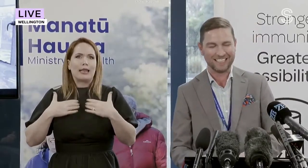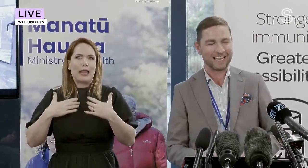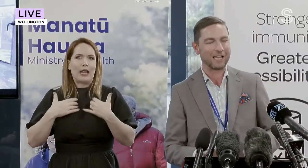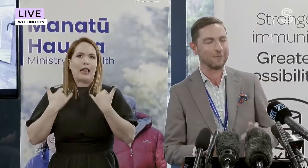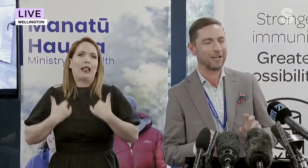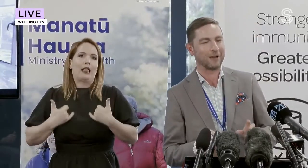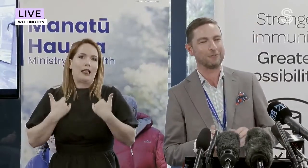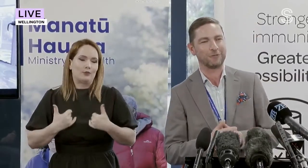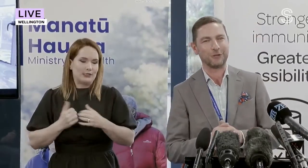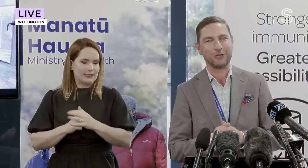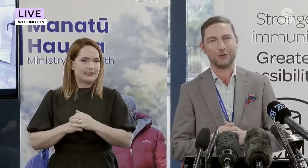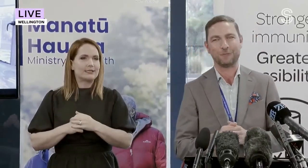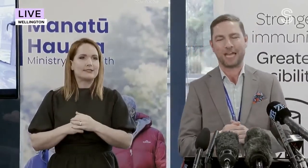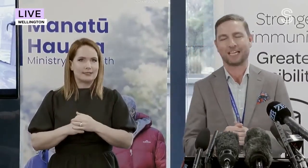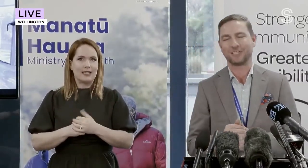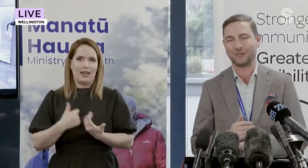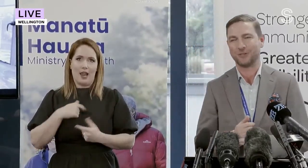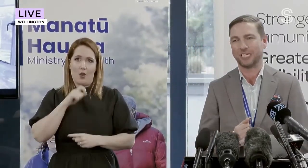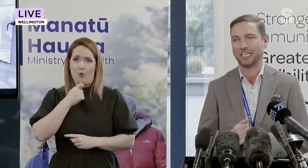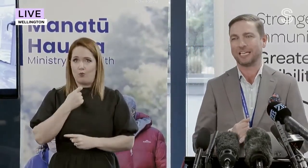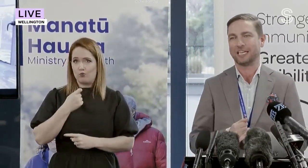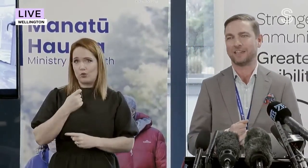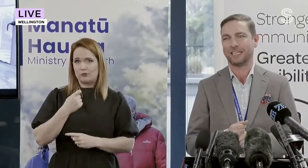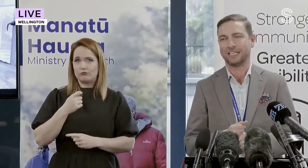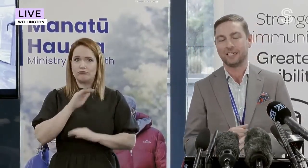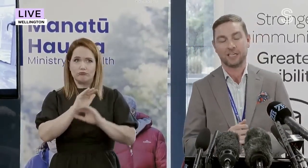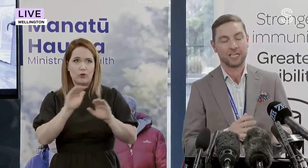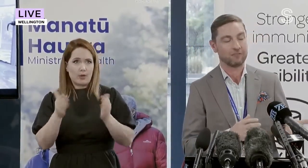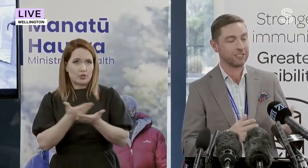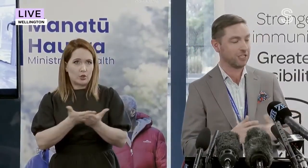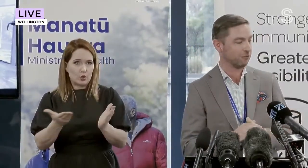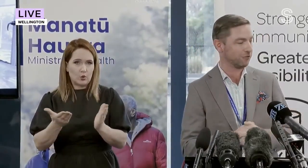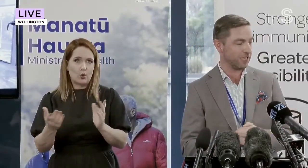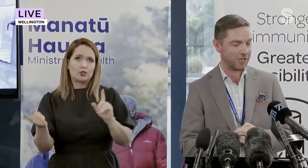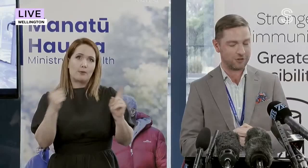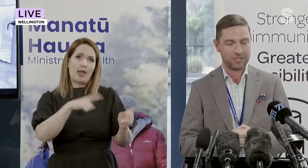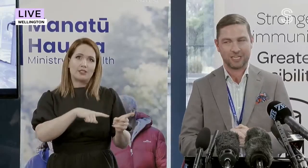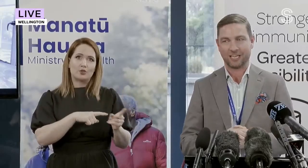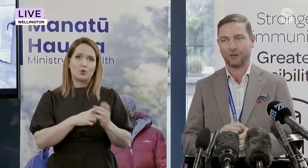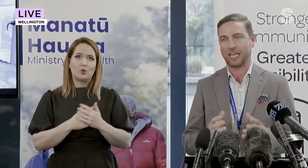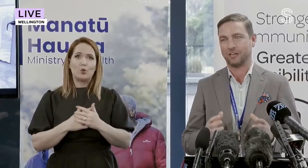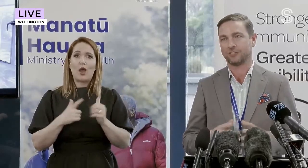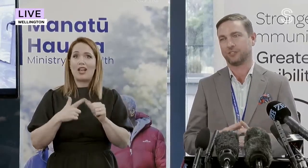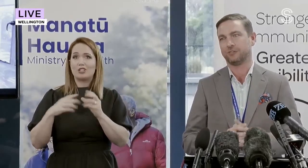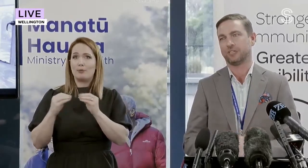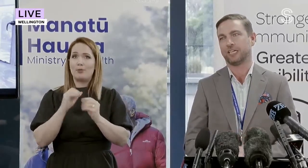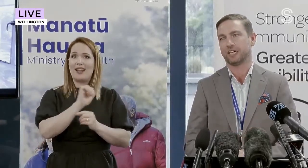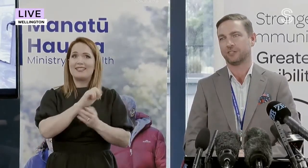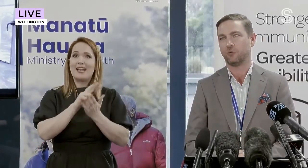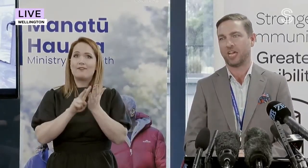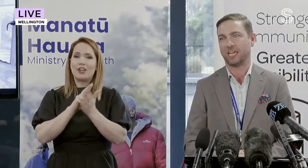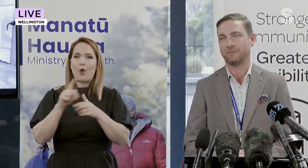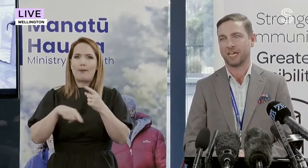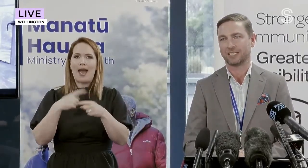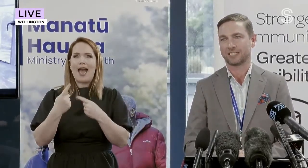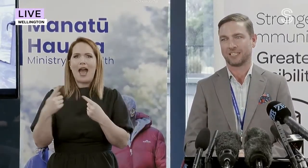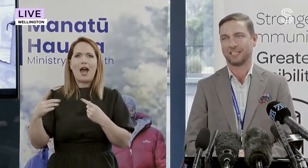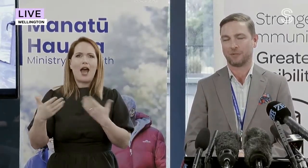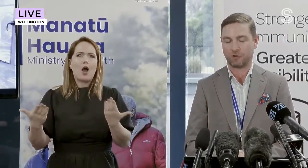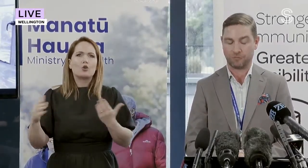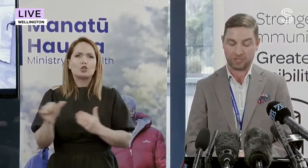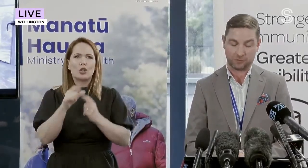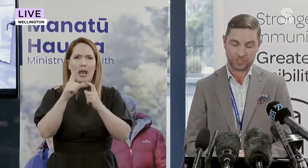viruses. And I would refer you back to the Director General's video on how to wear